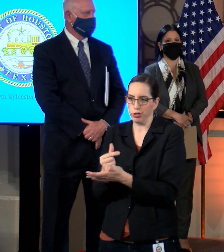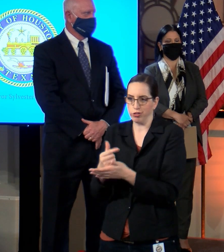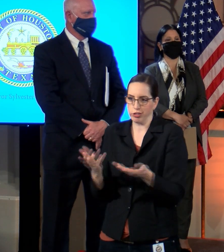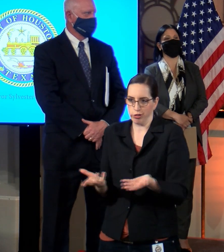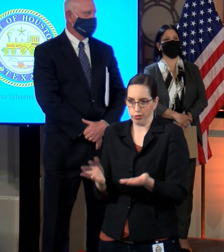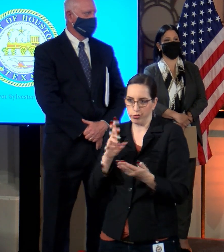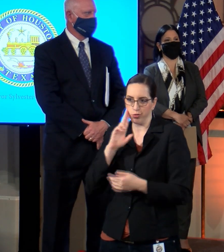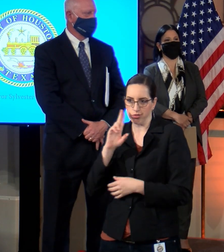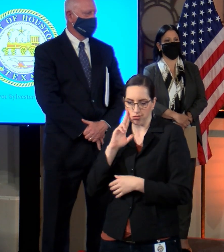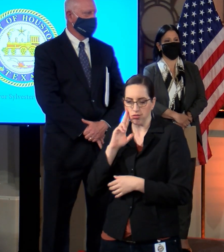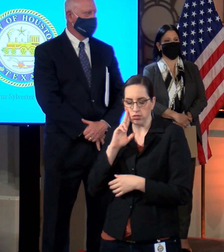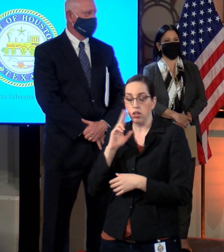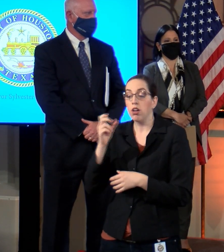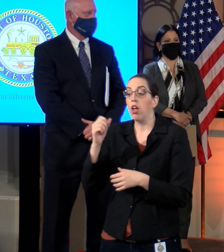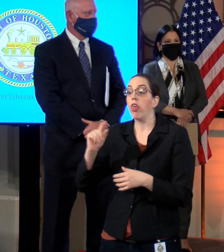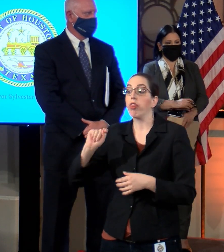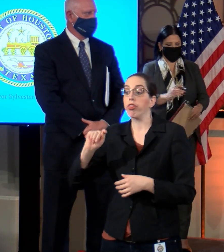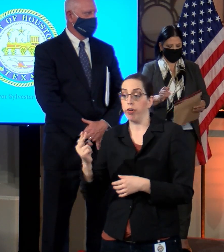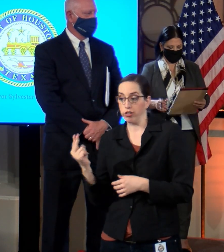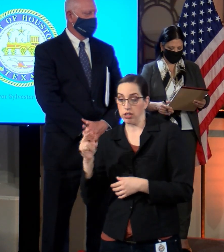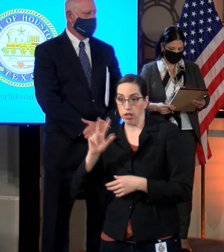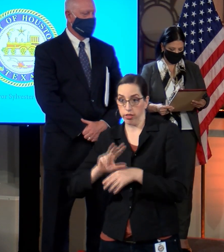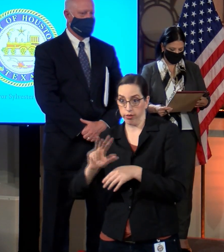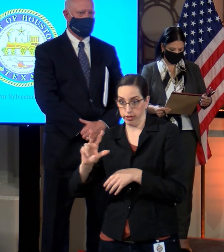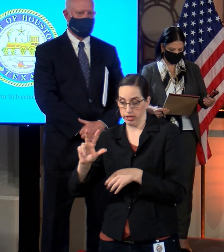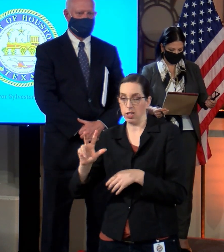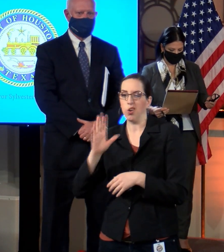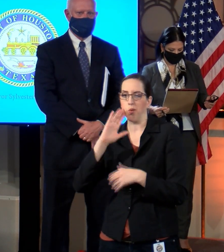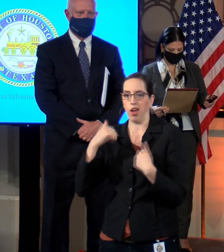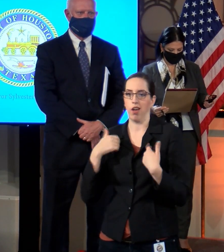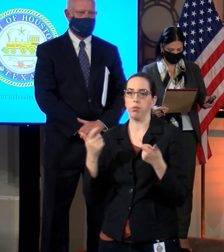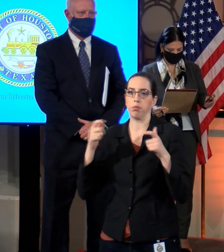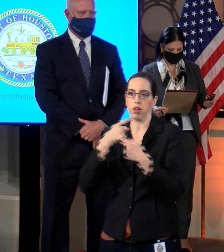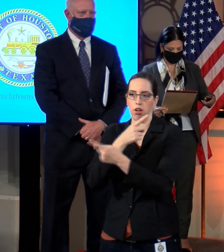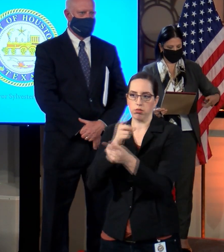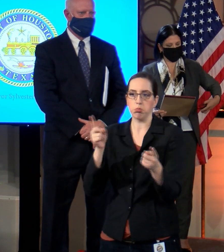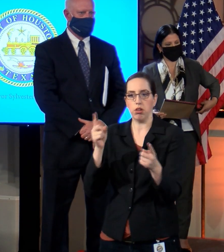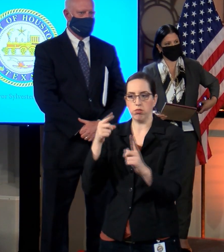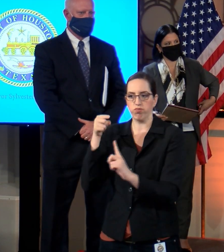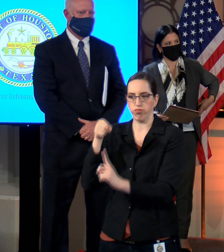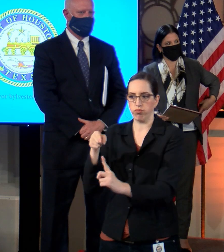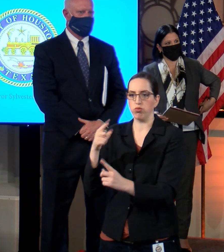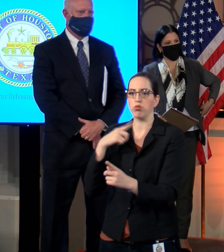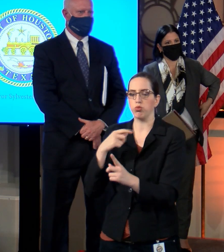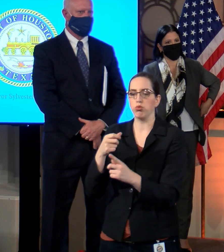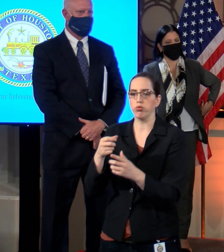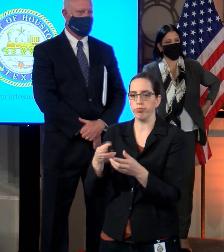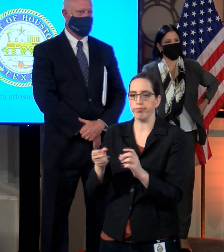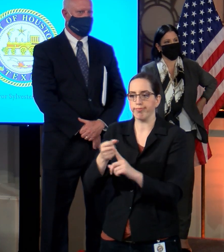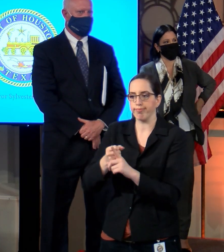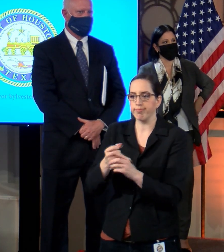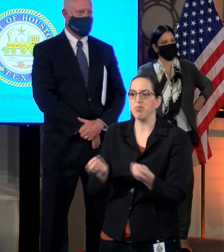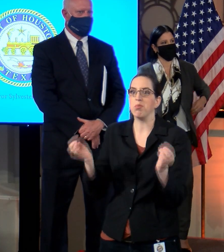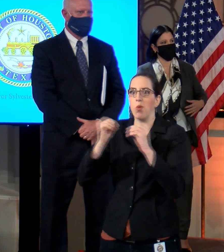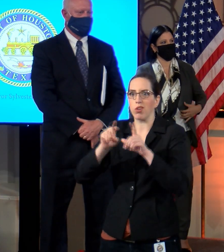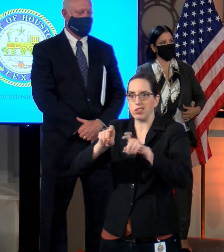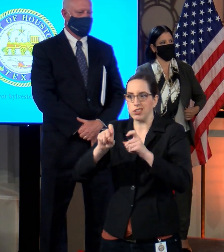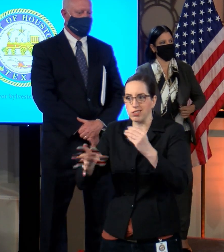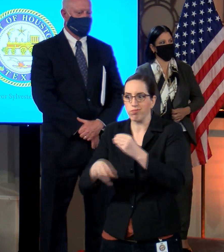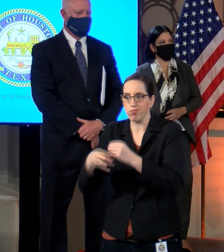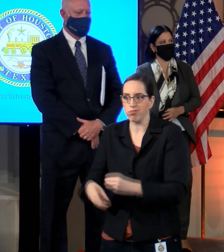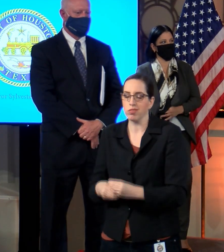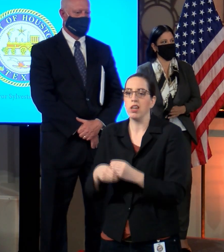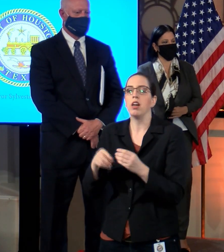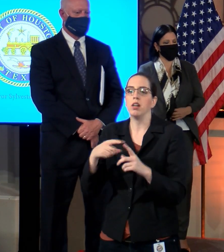of Houston. And then on Thursday at 3 o'clock, there'll be a major announcement in reference to the expanding of our testing programs and